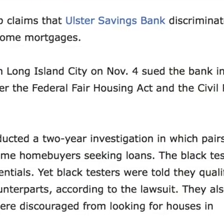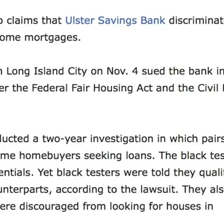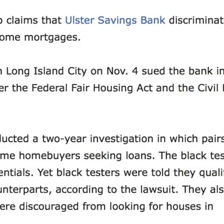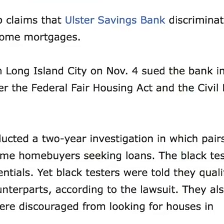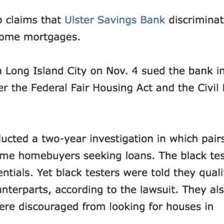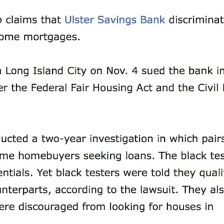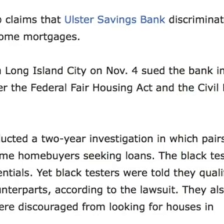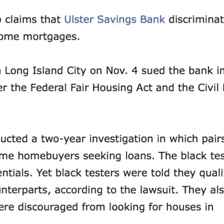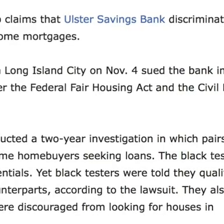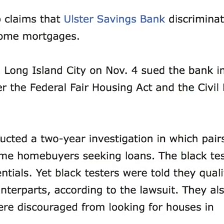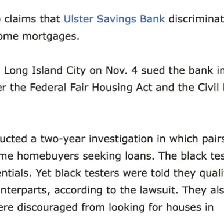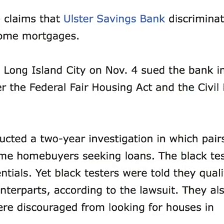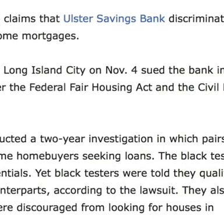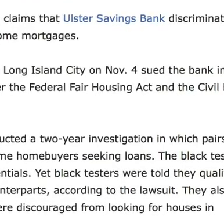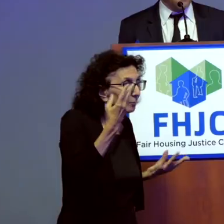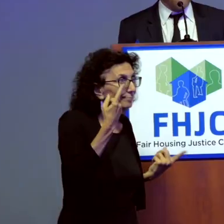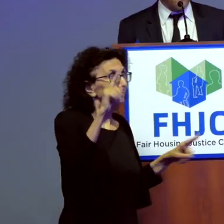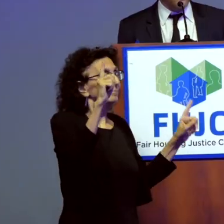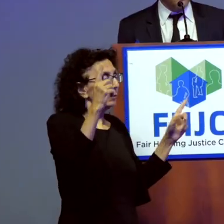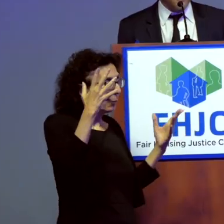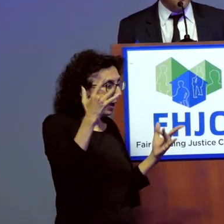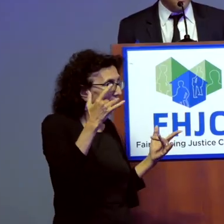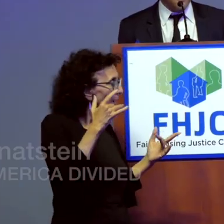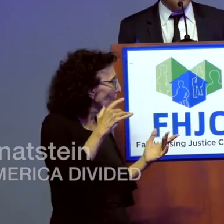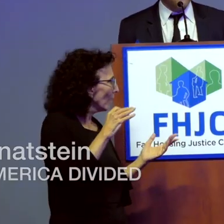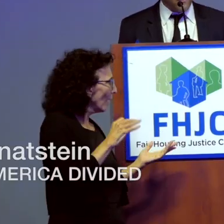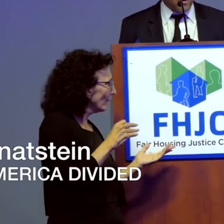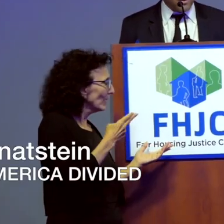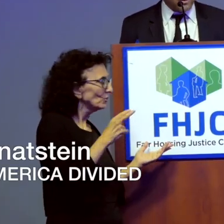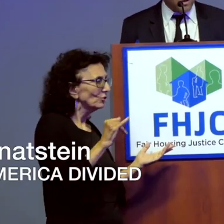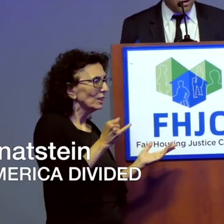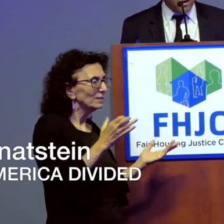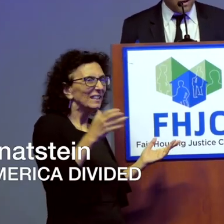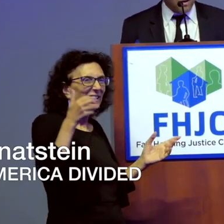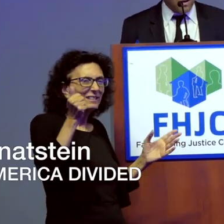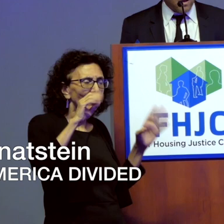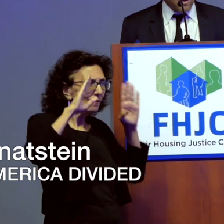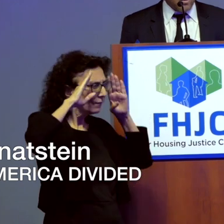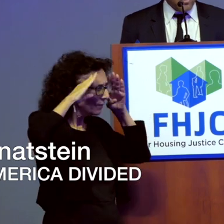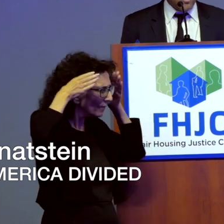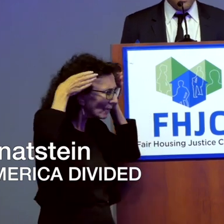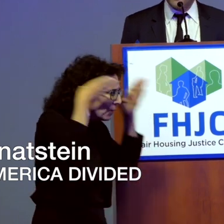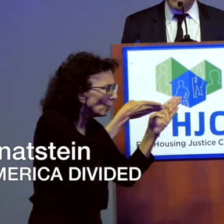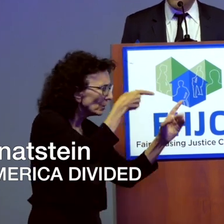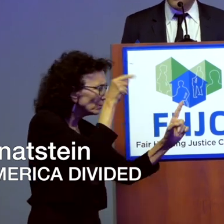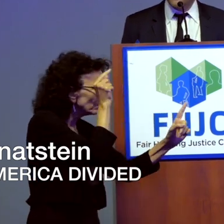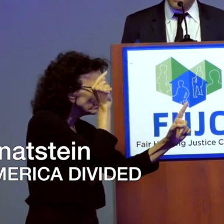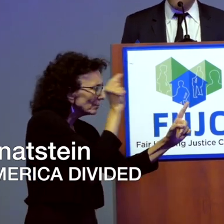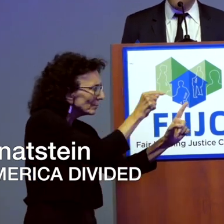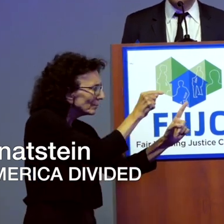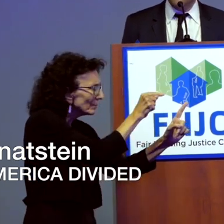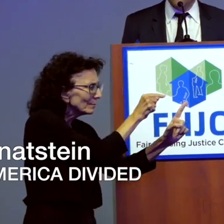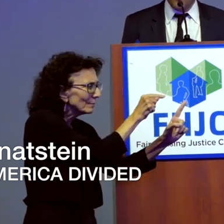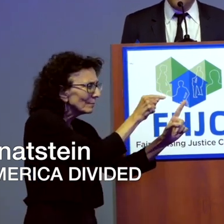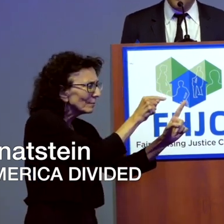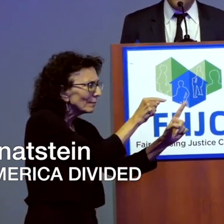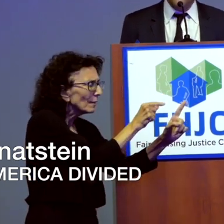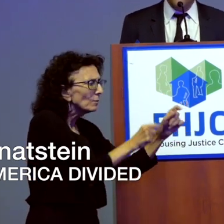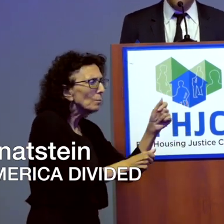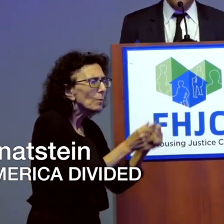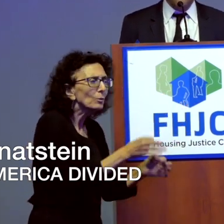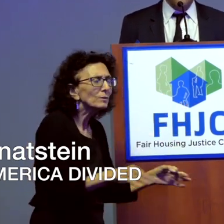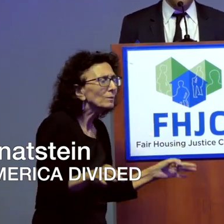have not ever been done before. The FHJC is focused on the clearest and most